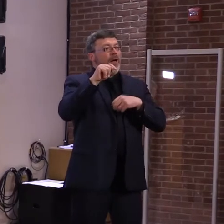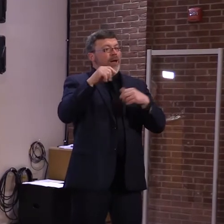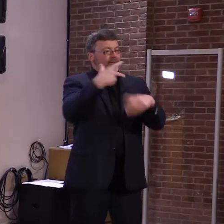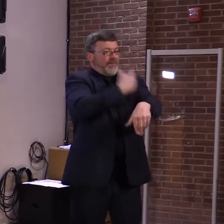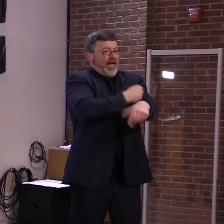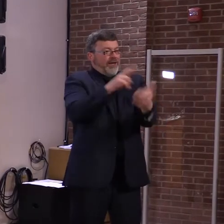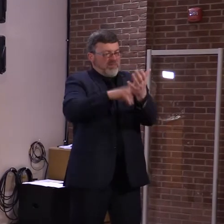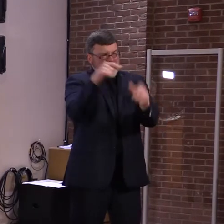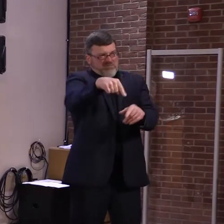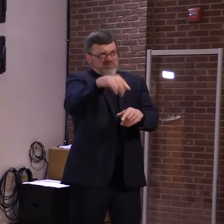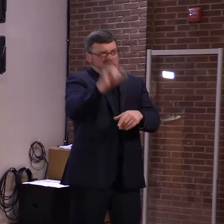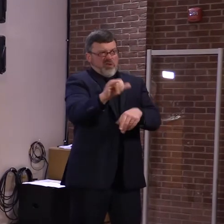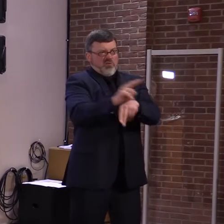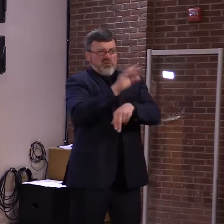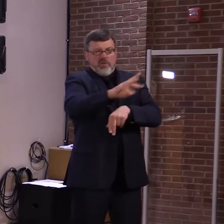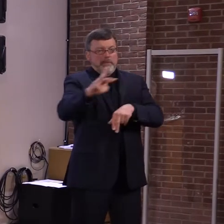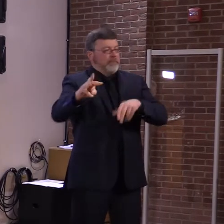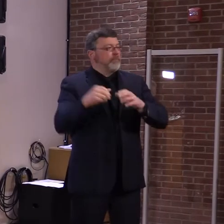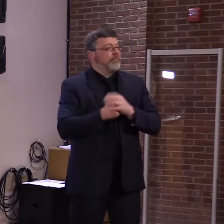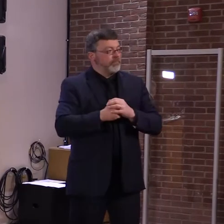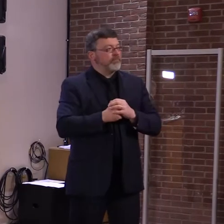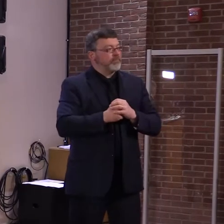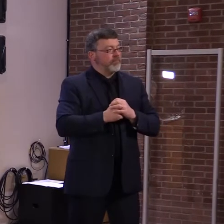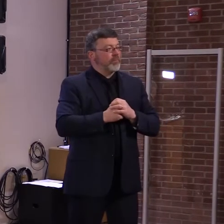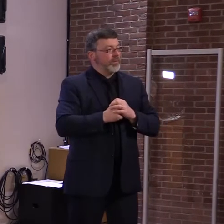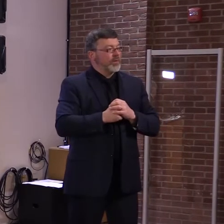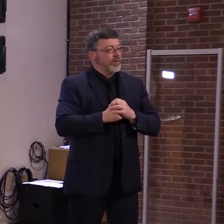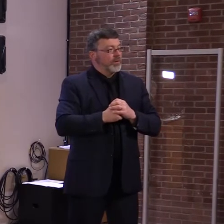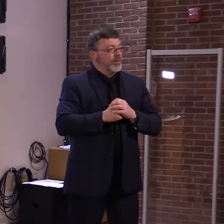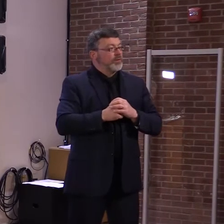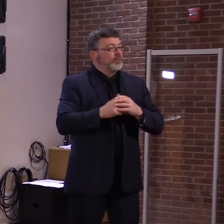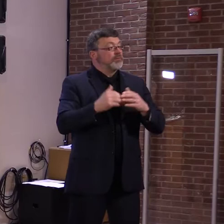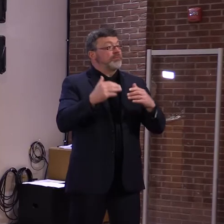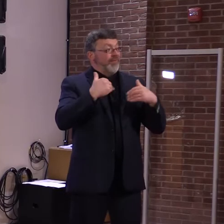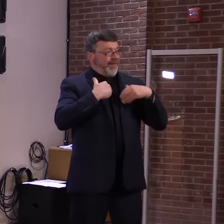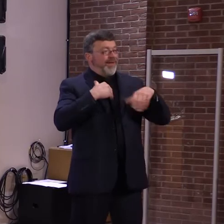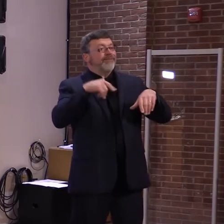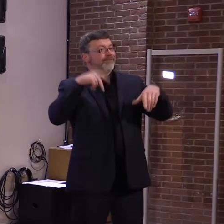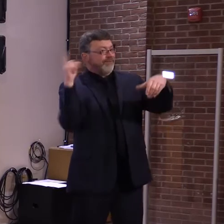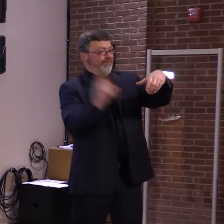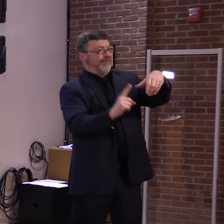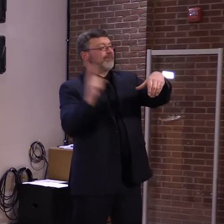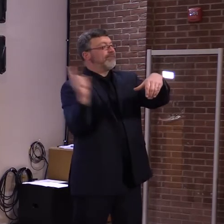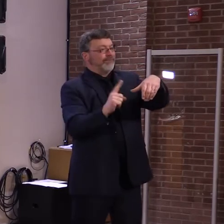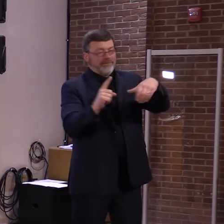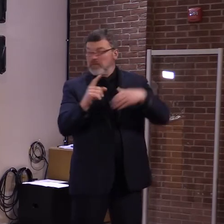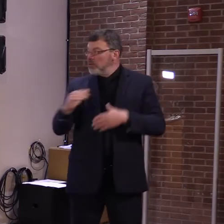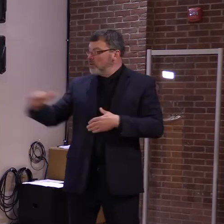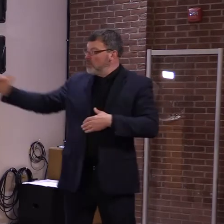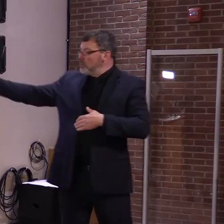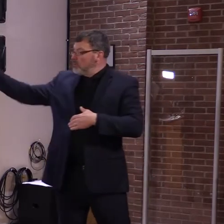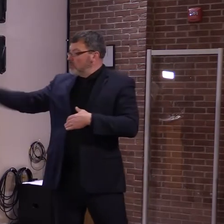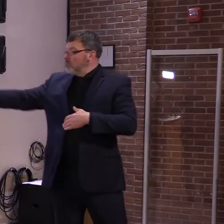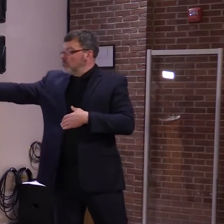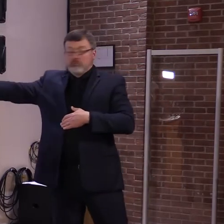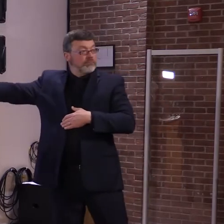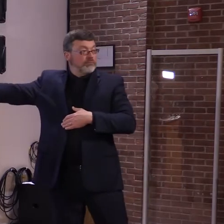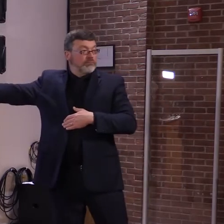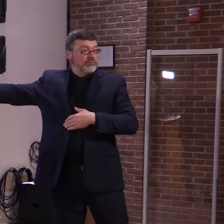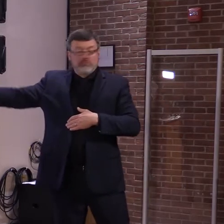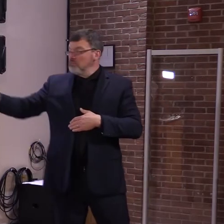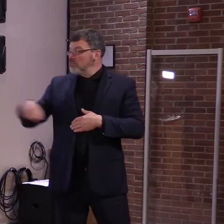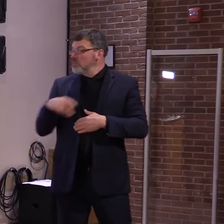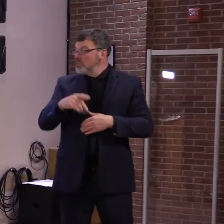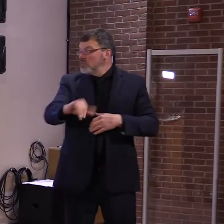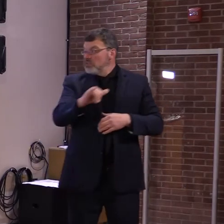855-722-7878 to make an appointment. Doses for walk-ins will be available, and registration will open